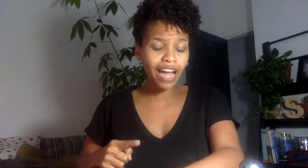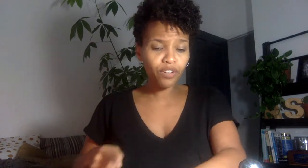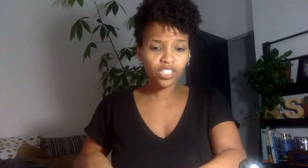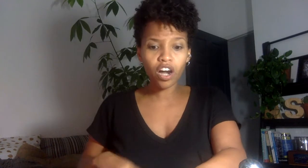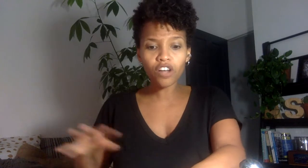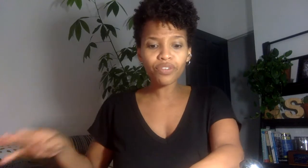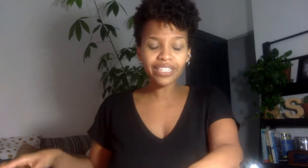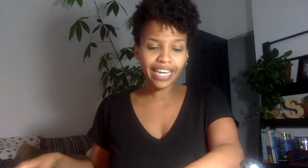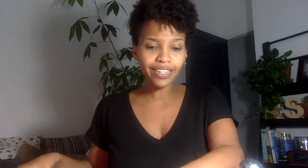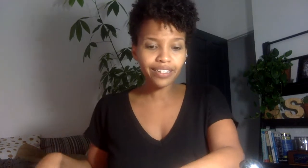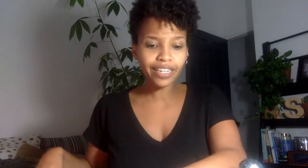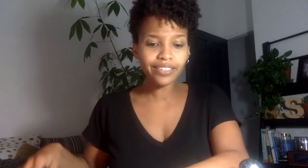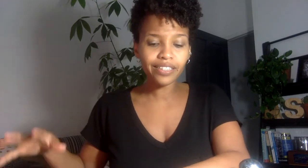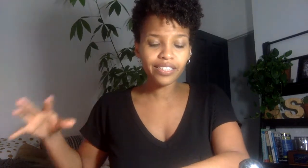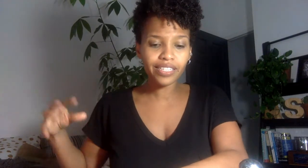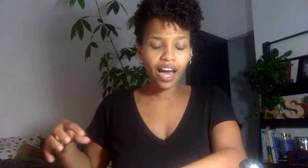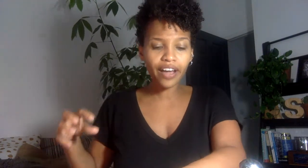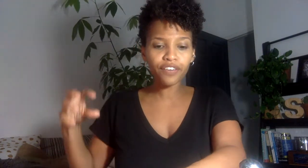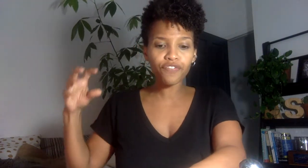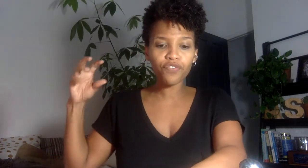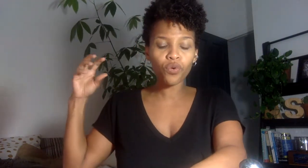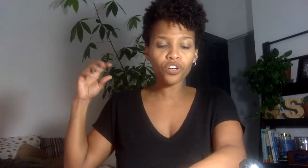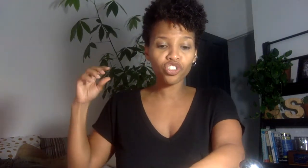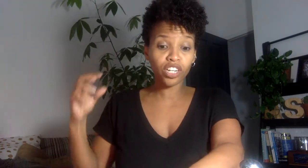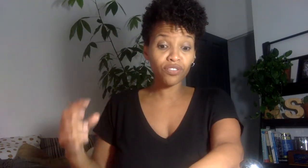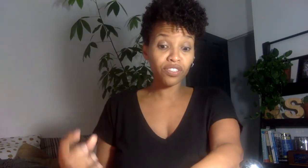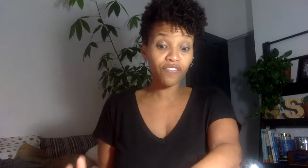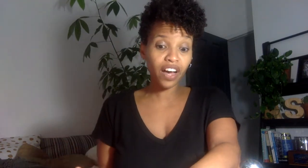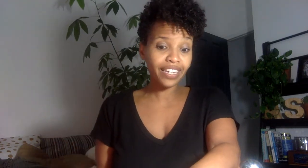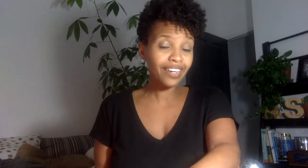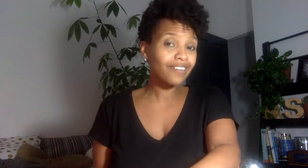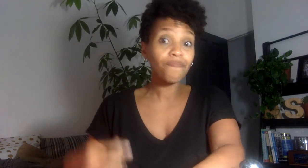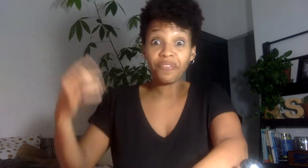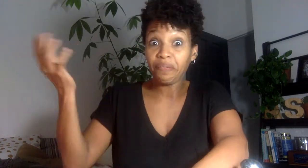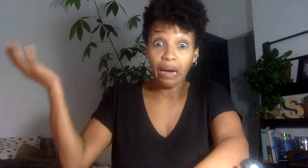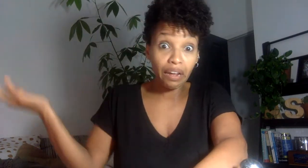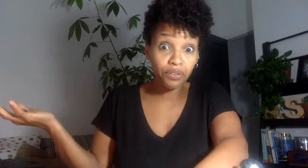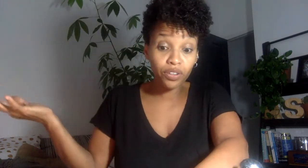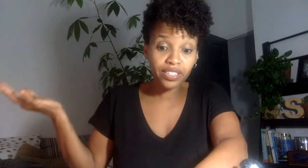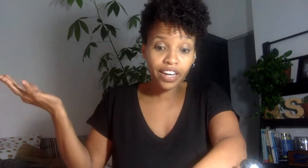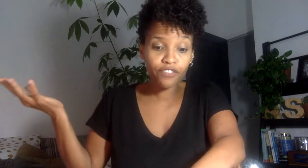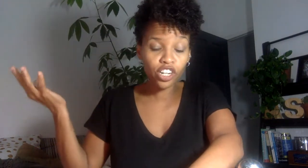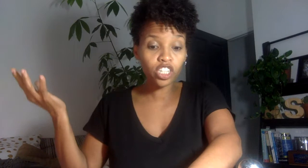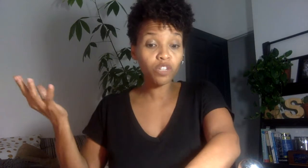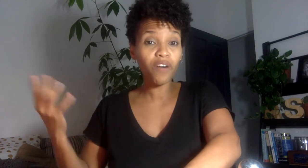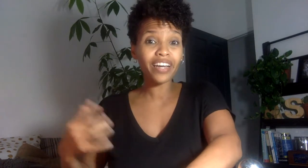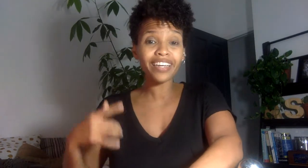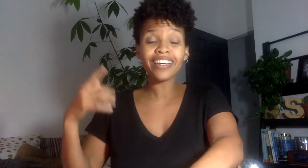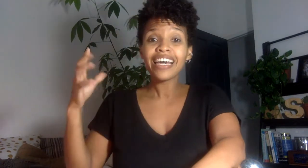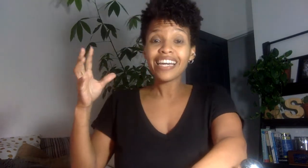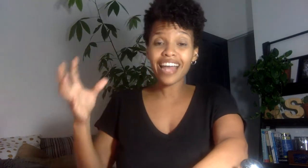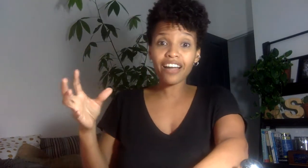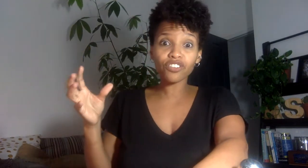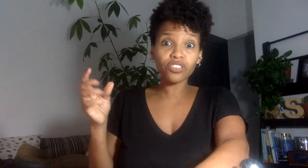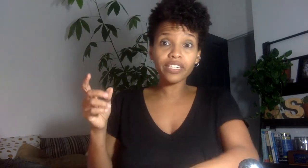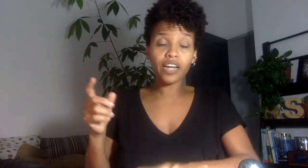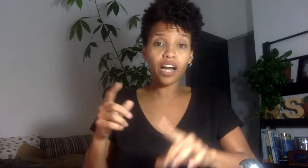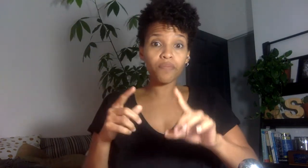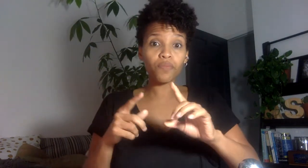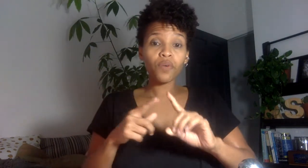which is unrelated, is the sign for Czechoslovakia. I don't know the sign for Czechoslovakia. It actually